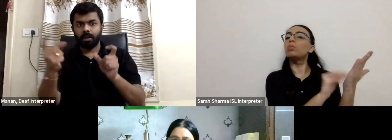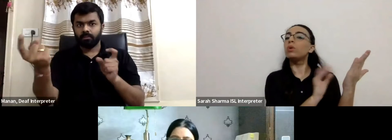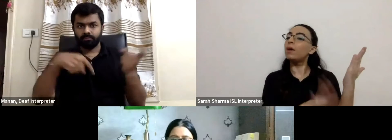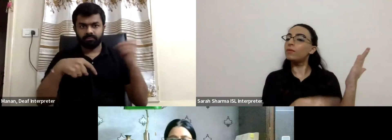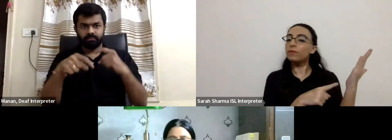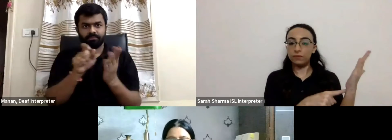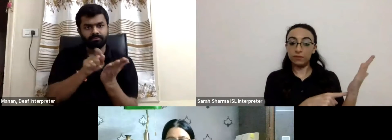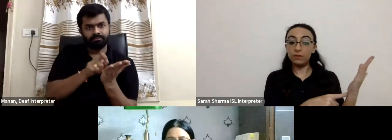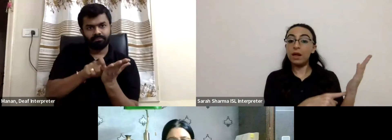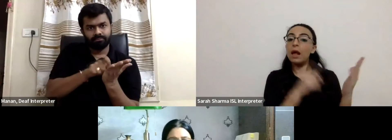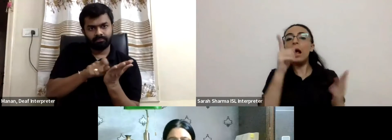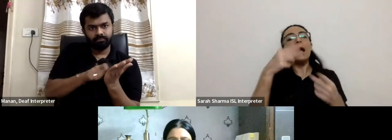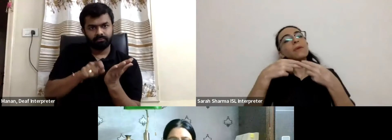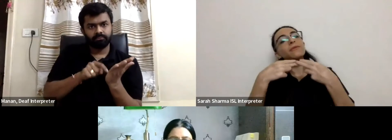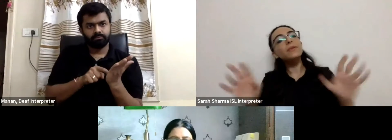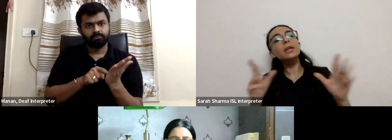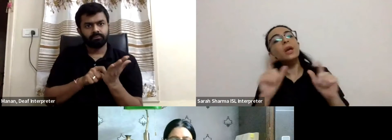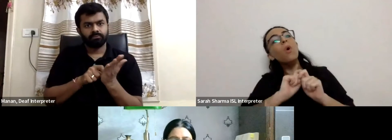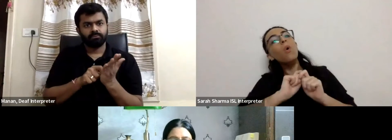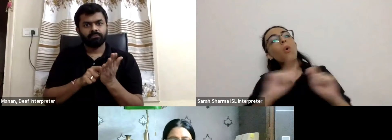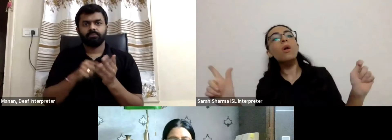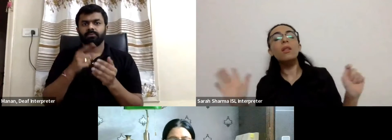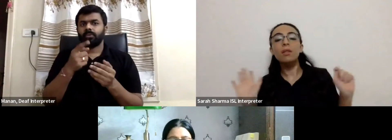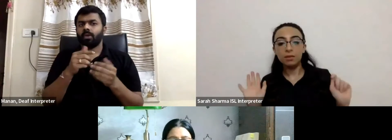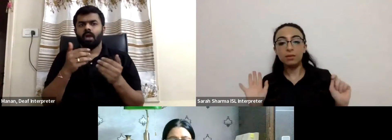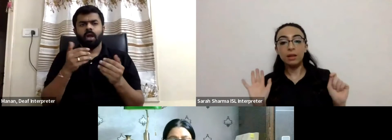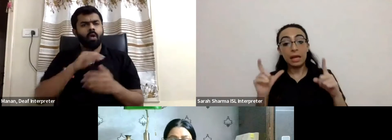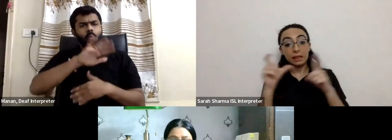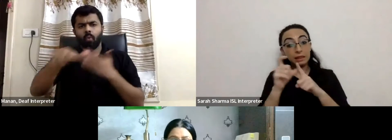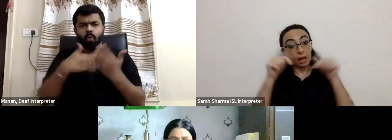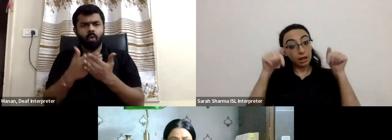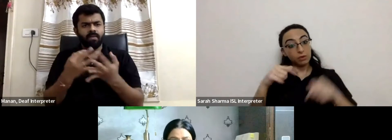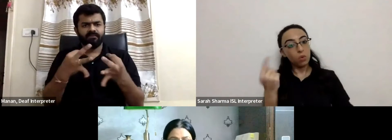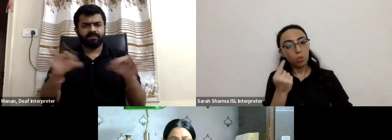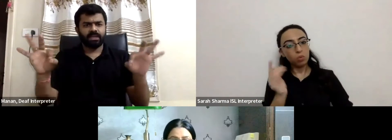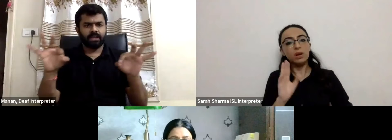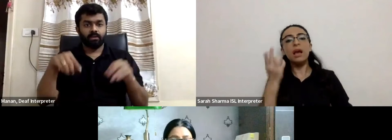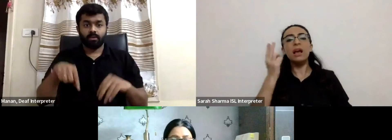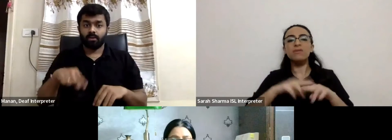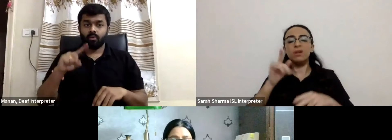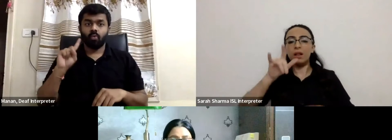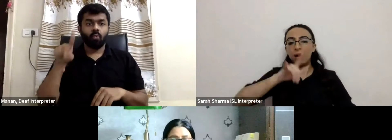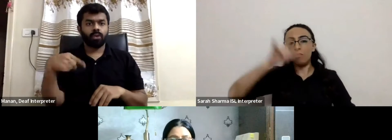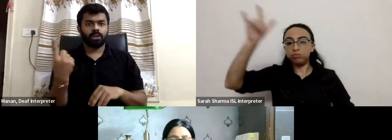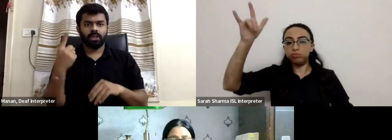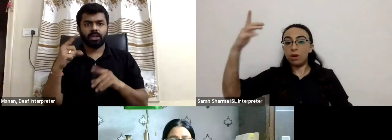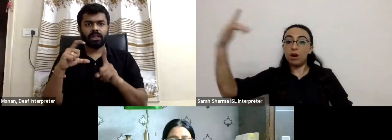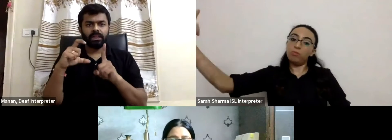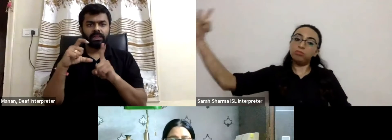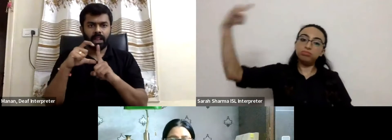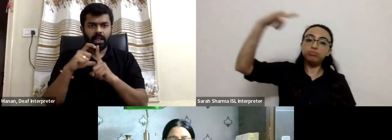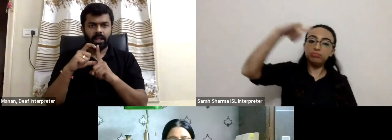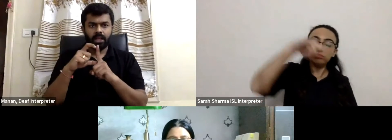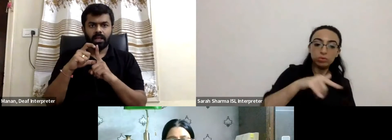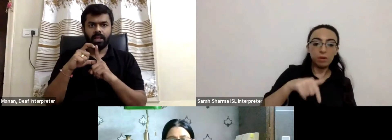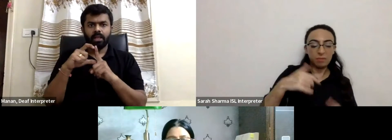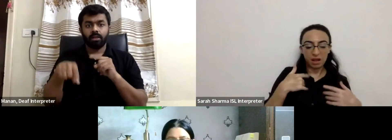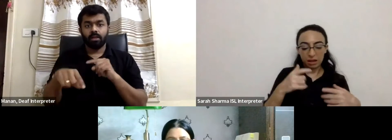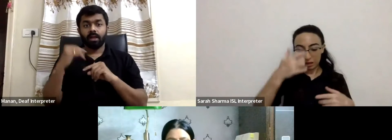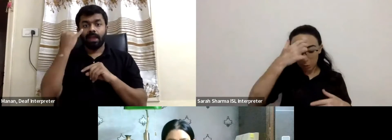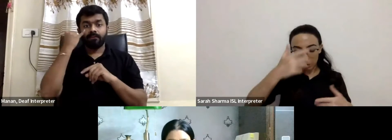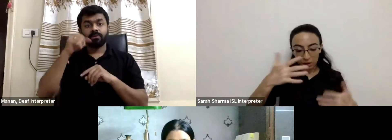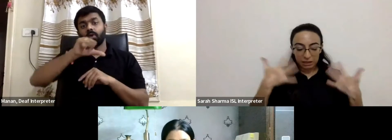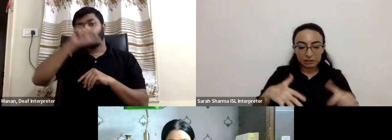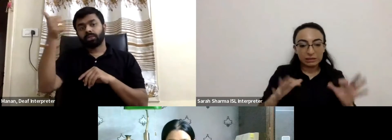free for everybody, not just for people in Delhi, even people from overseas. If they have any small issue with their health, they can walk